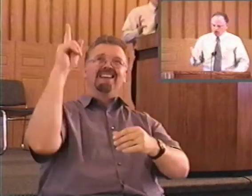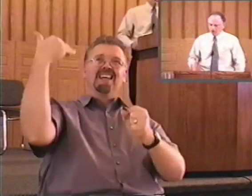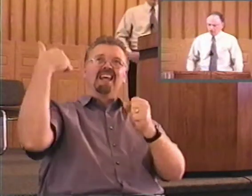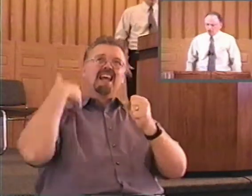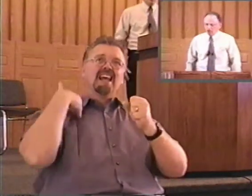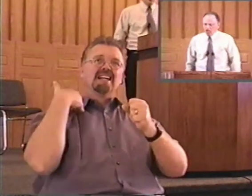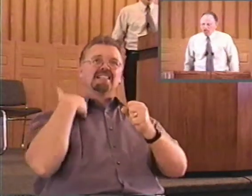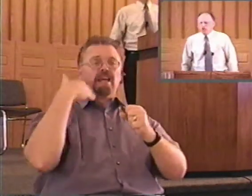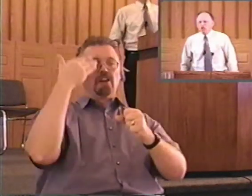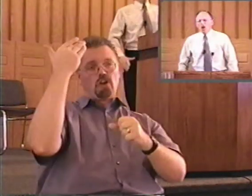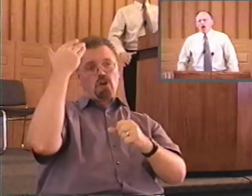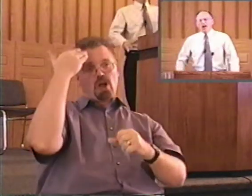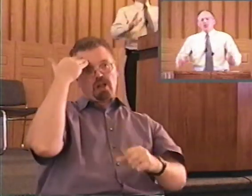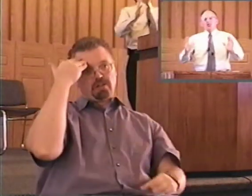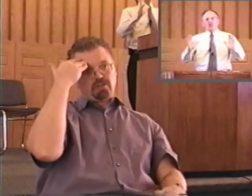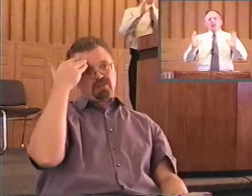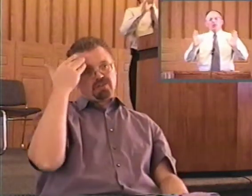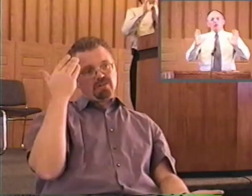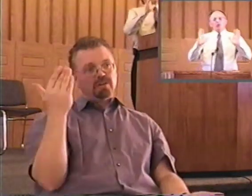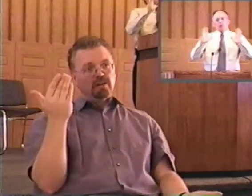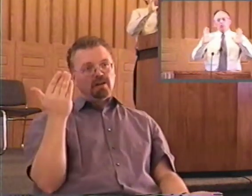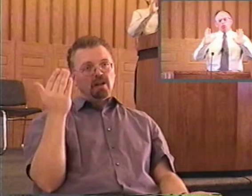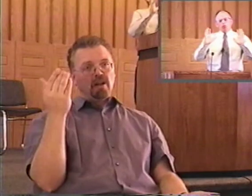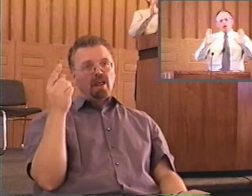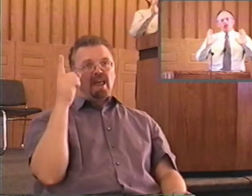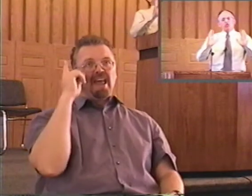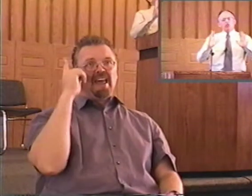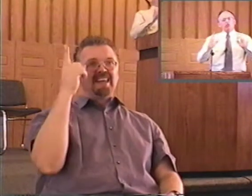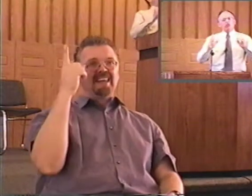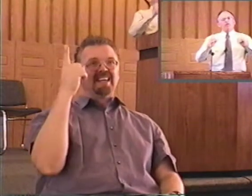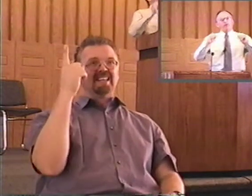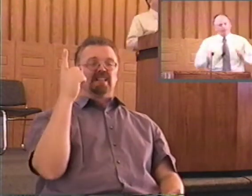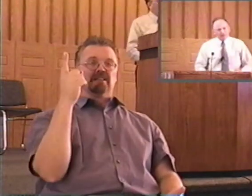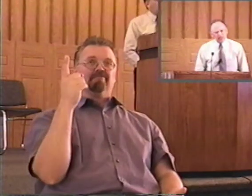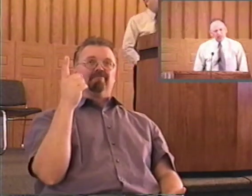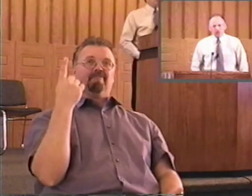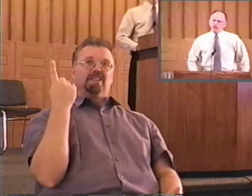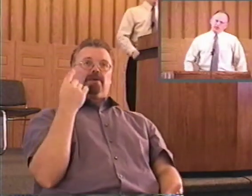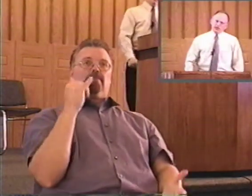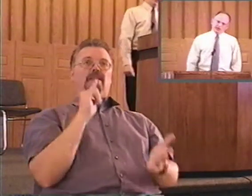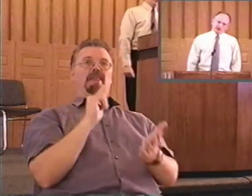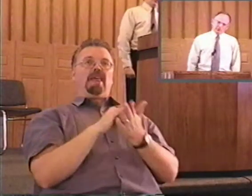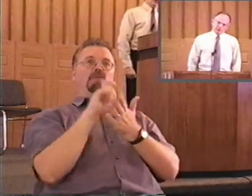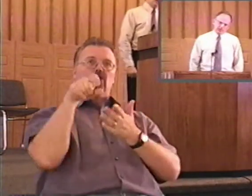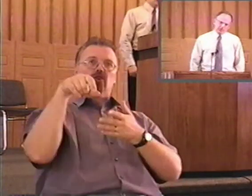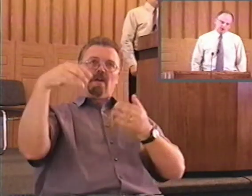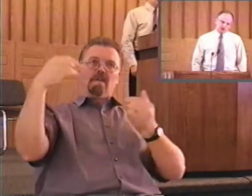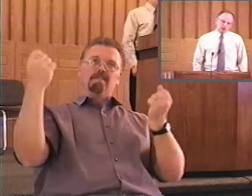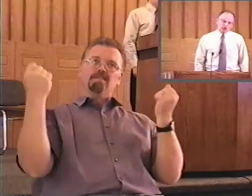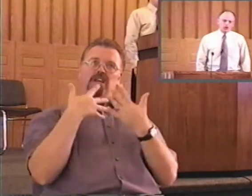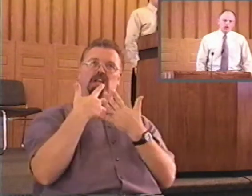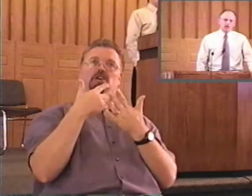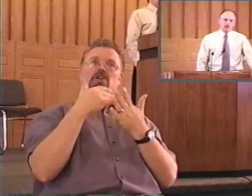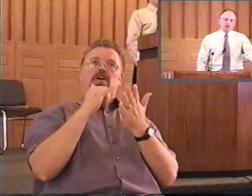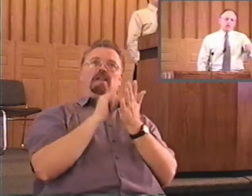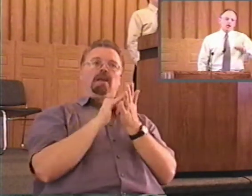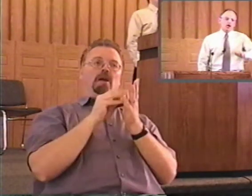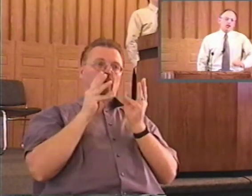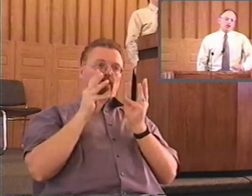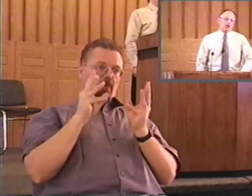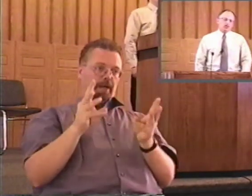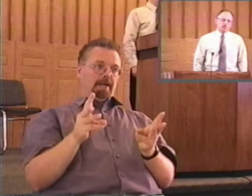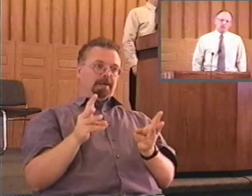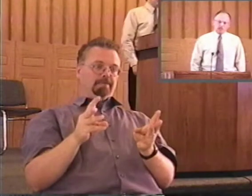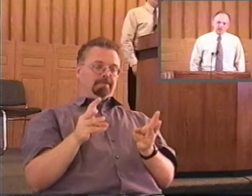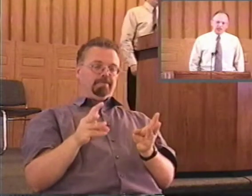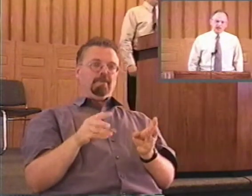this knowledge. And God is someone that we should fear in that sense. God